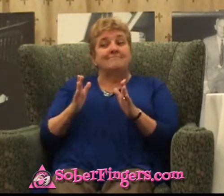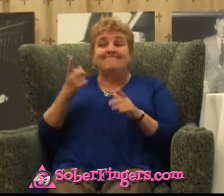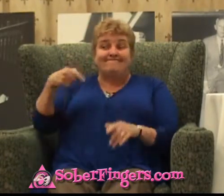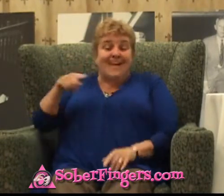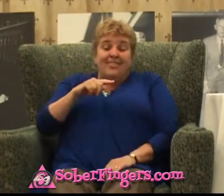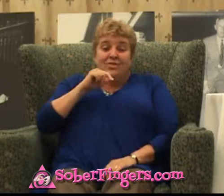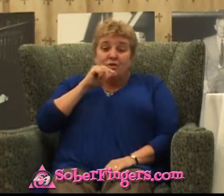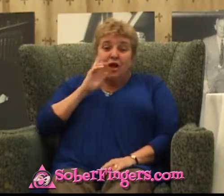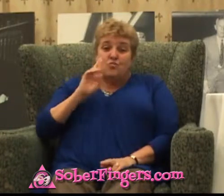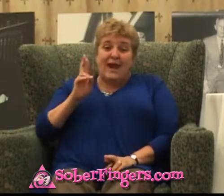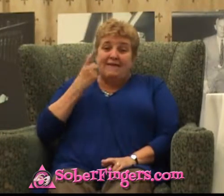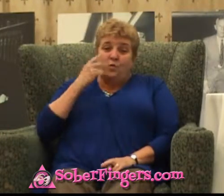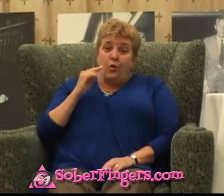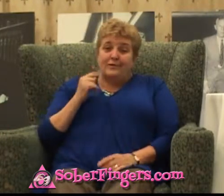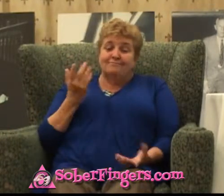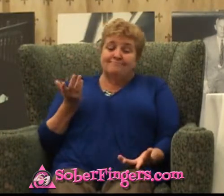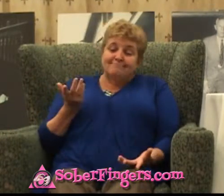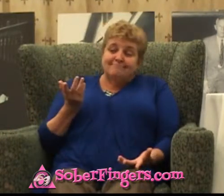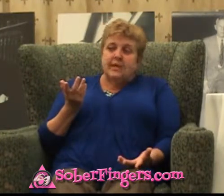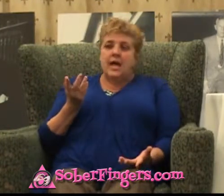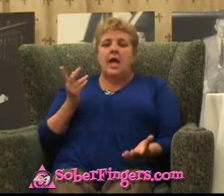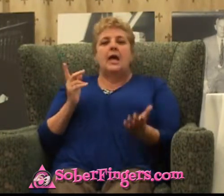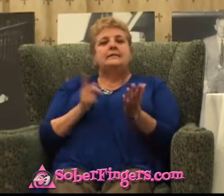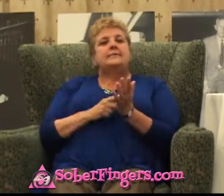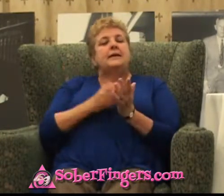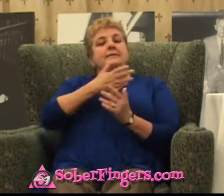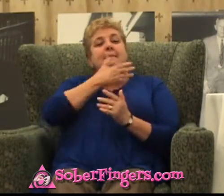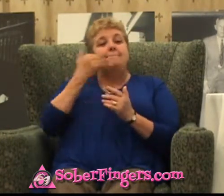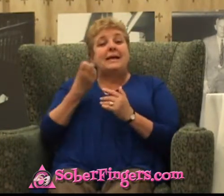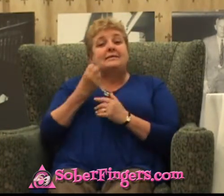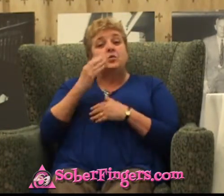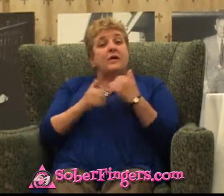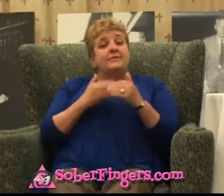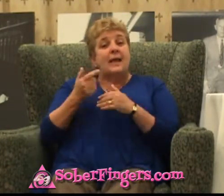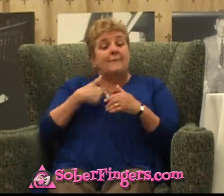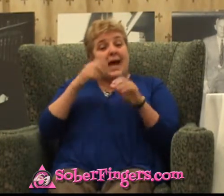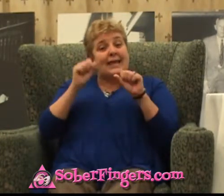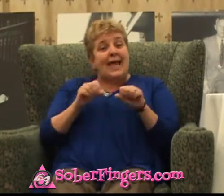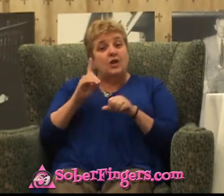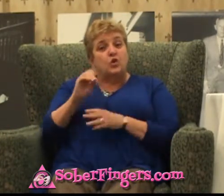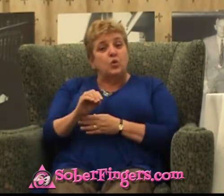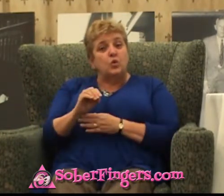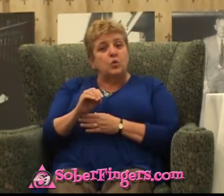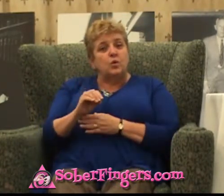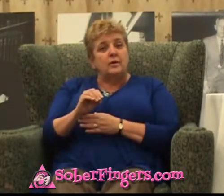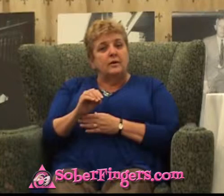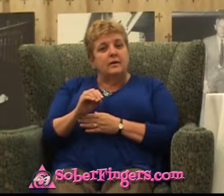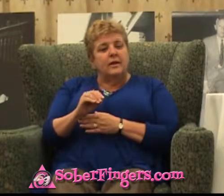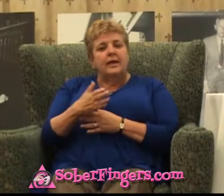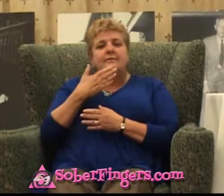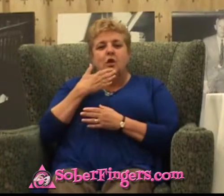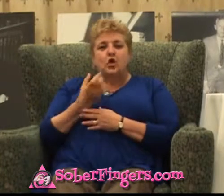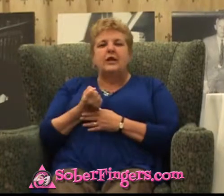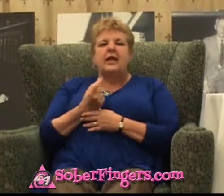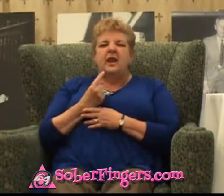I've learned that sometimes the best 12th step I can do is just a very good 11th step. Because you may reject